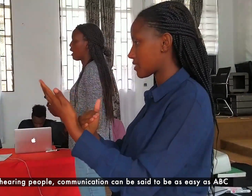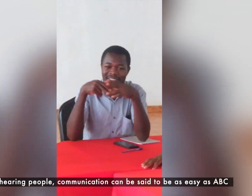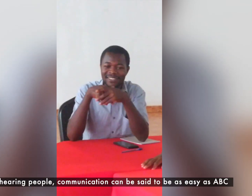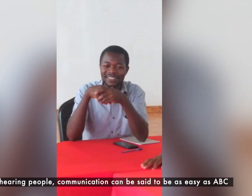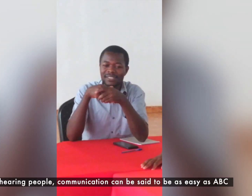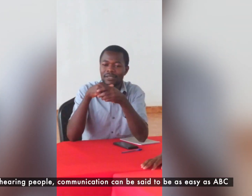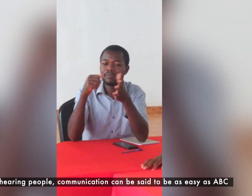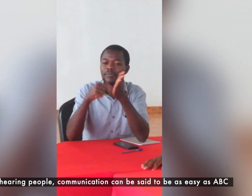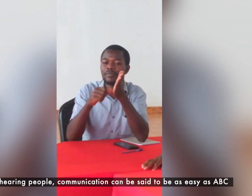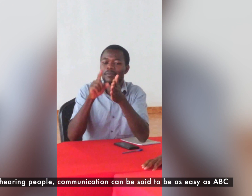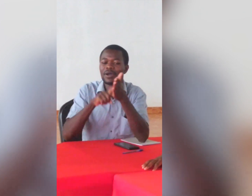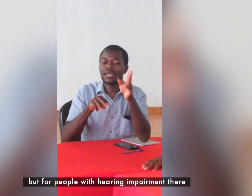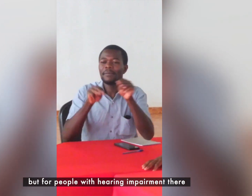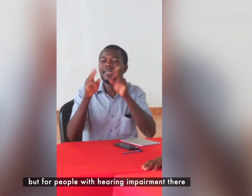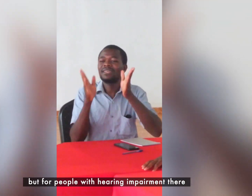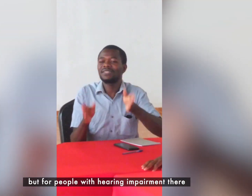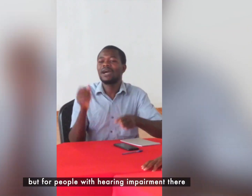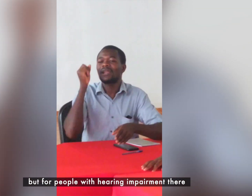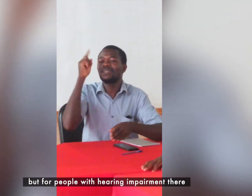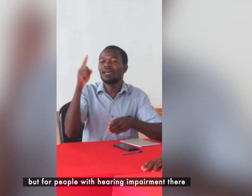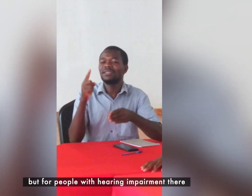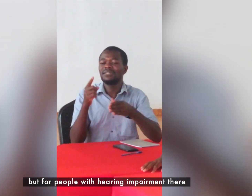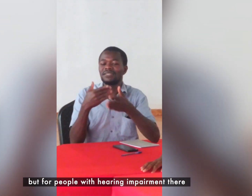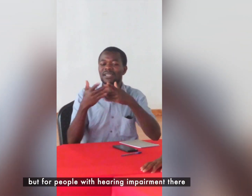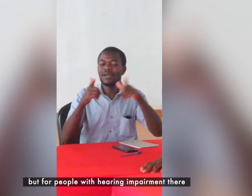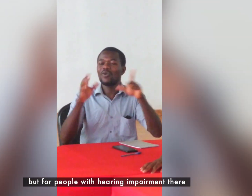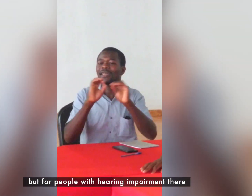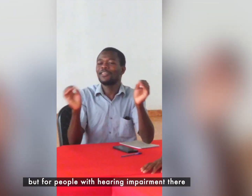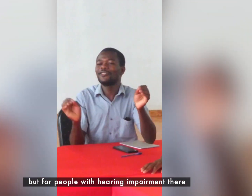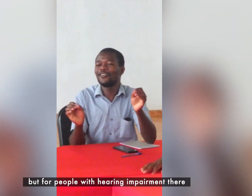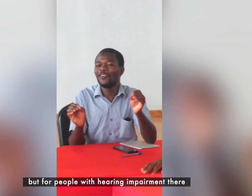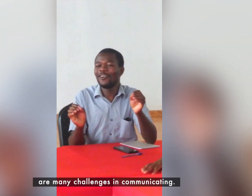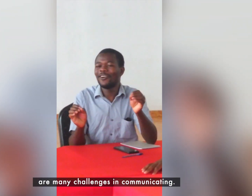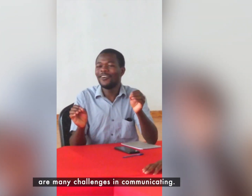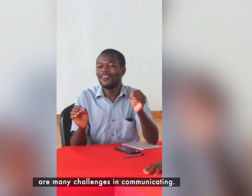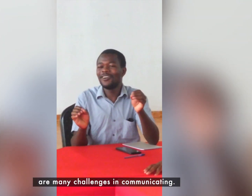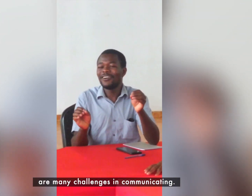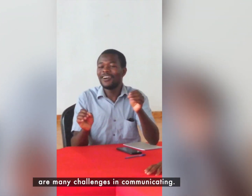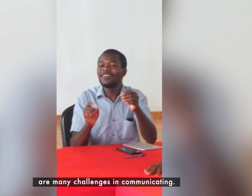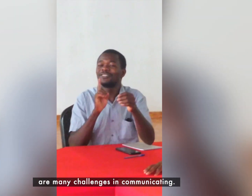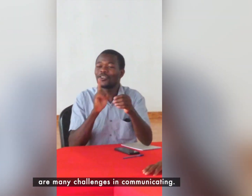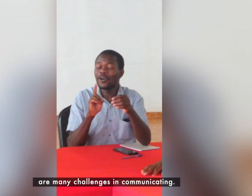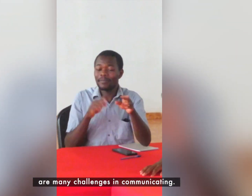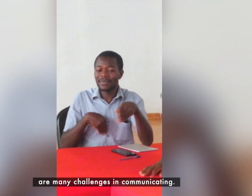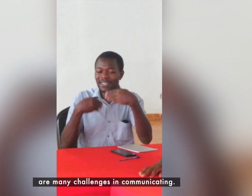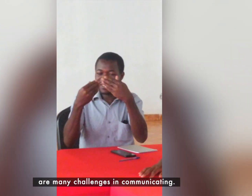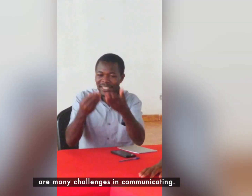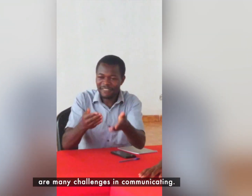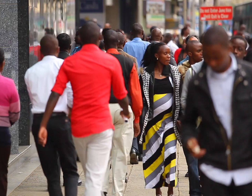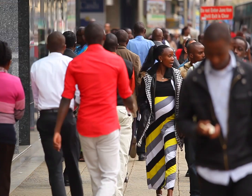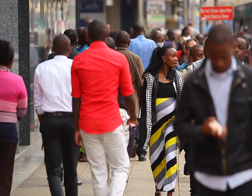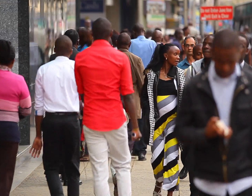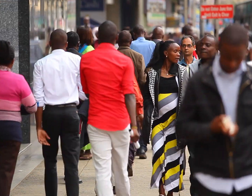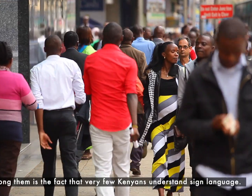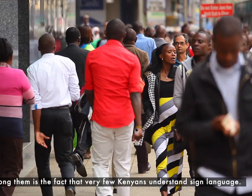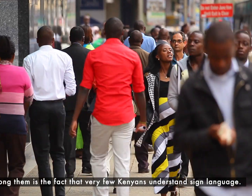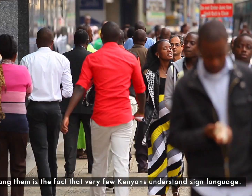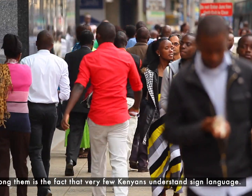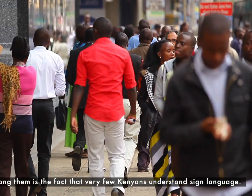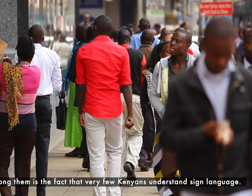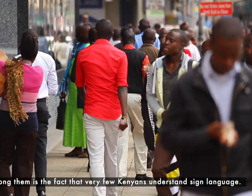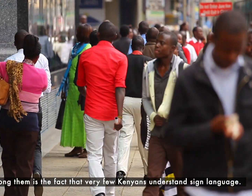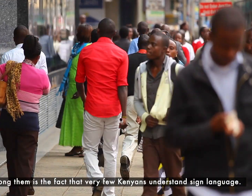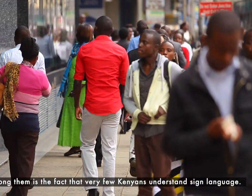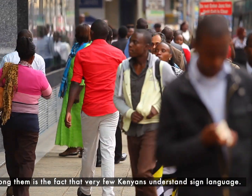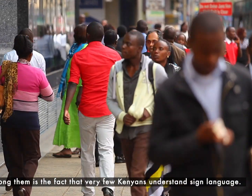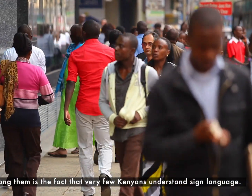as easy as ABC but for people with hearing impairment there are many challenges in communicating key among